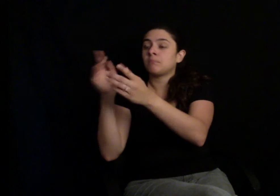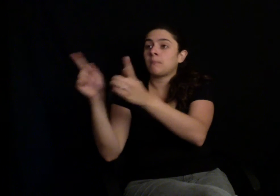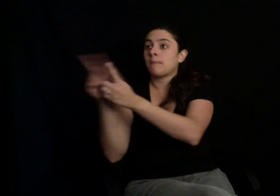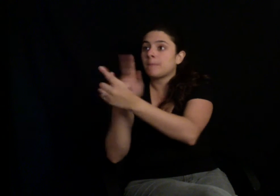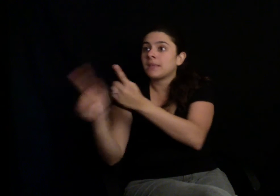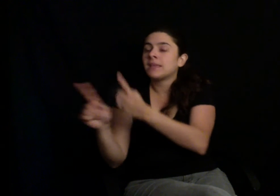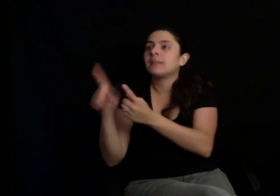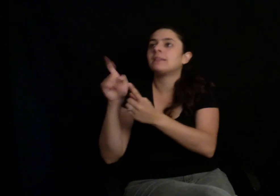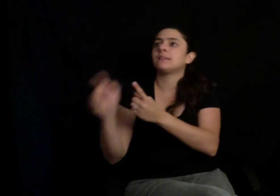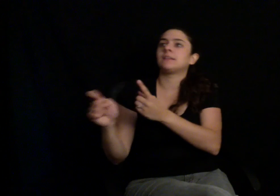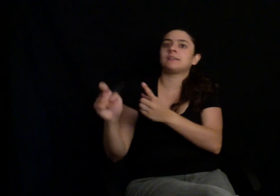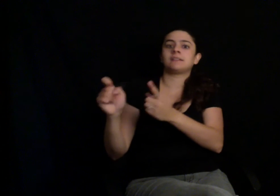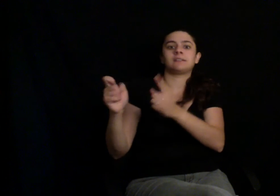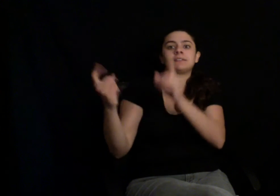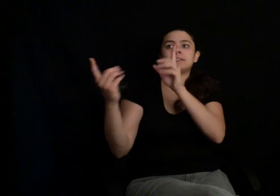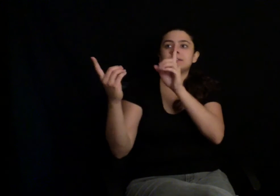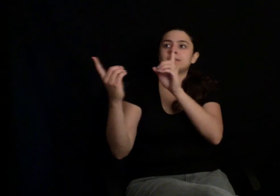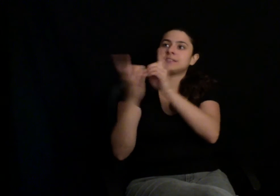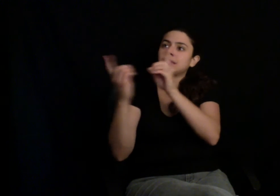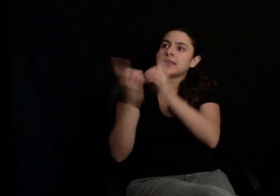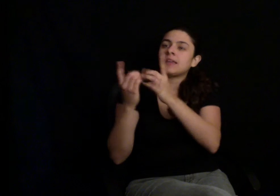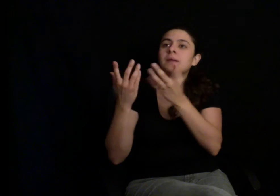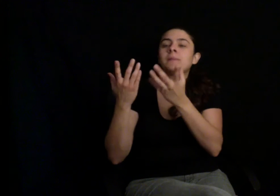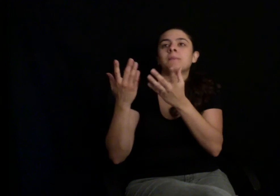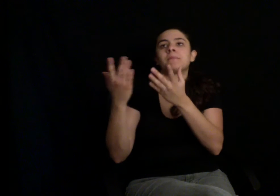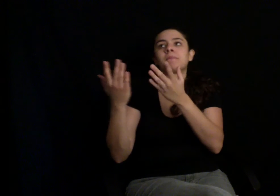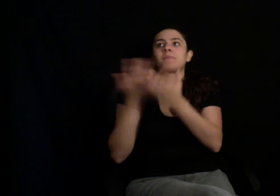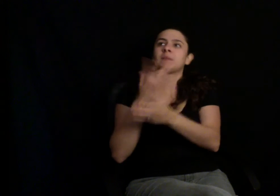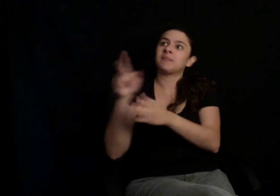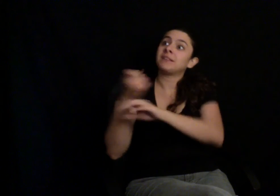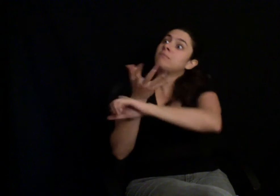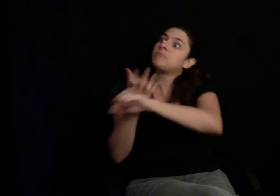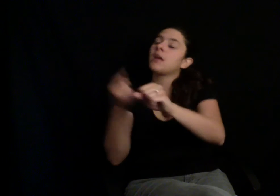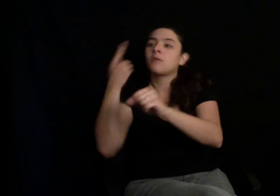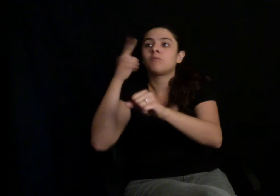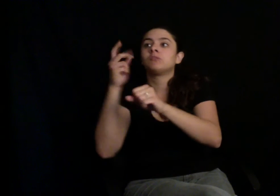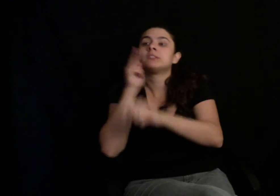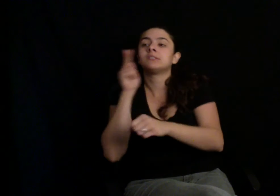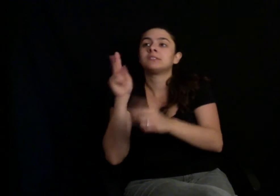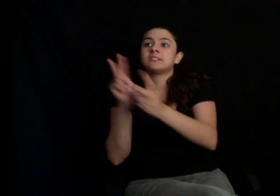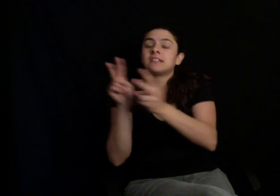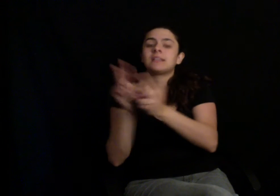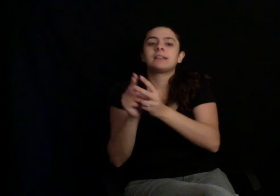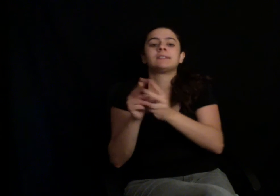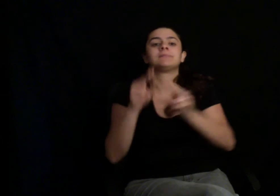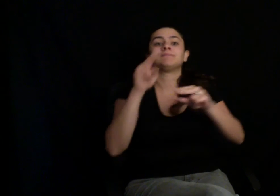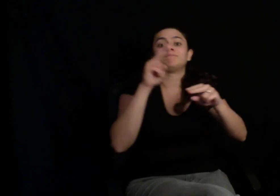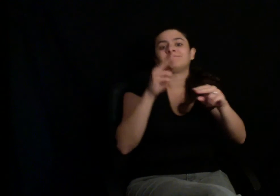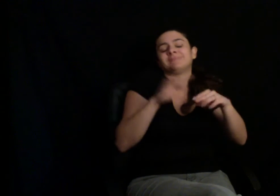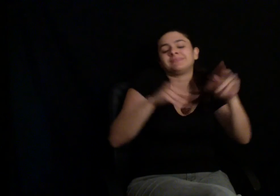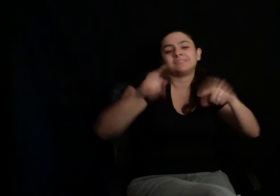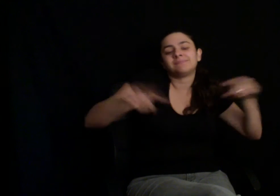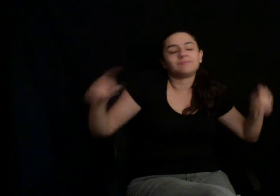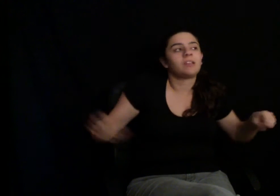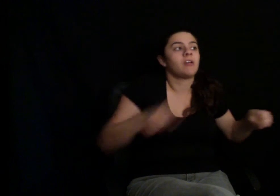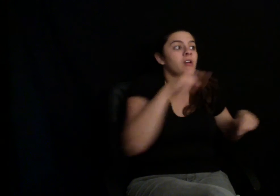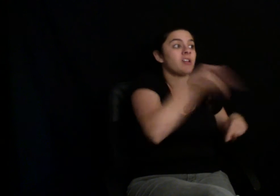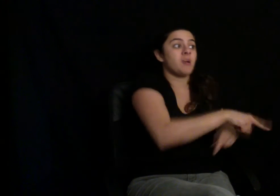You're going to have to maybe beg for it. I don't know. Depends on your situation. But for porn, it's always there and it's always readily available. It's ever or